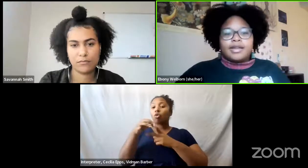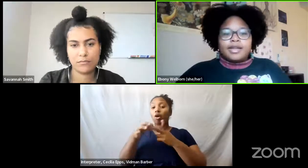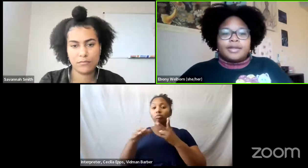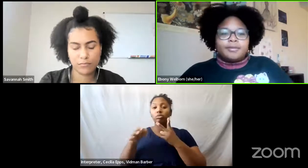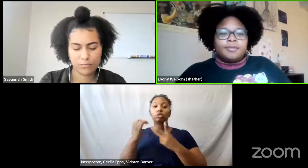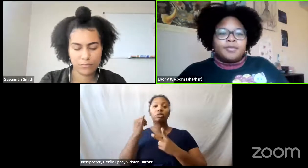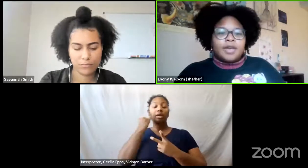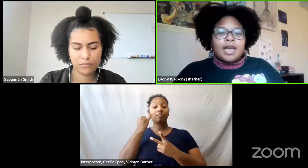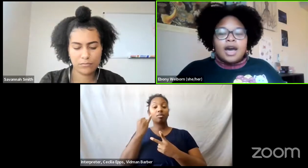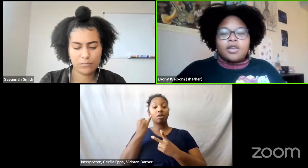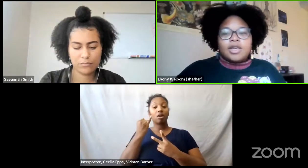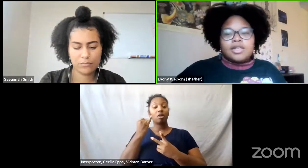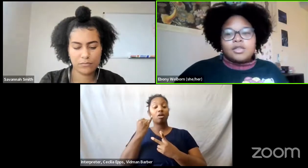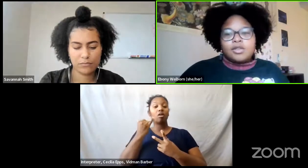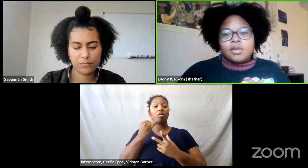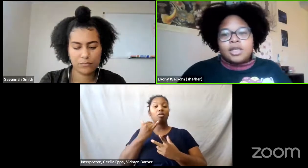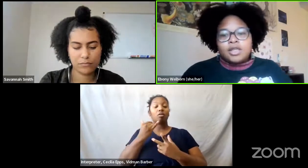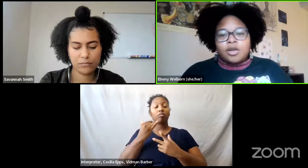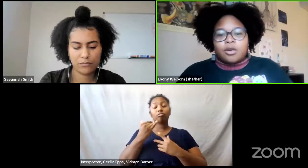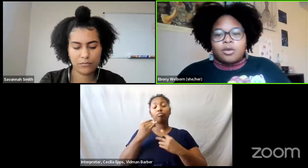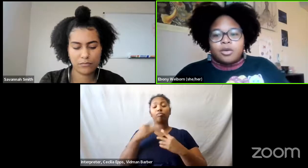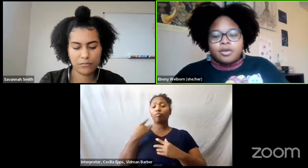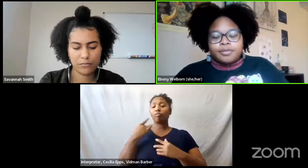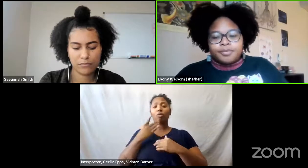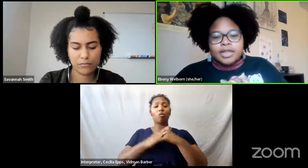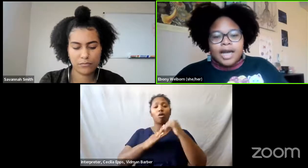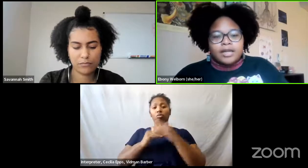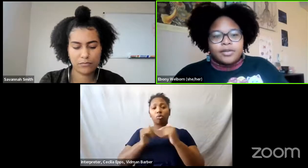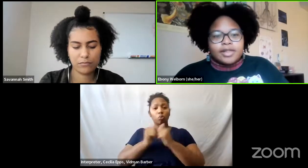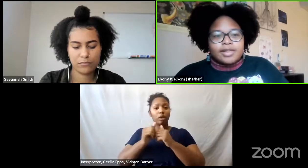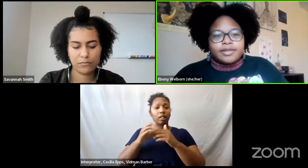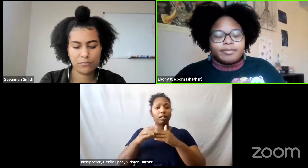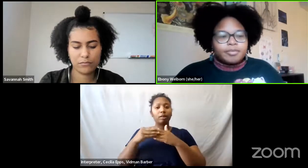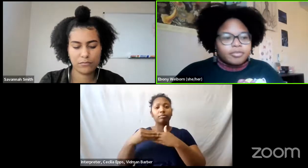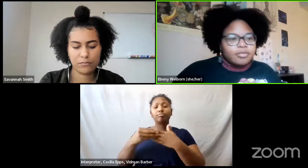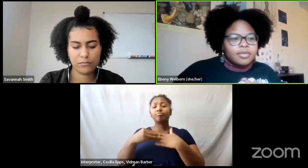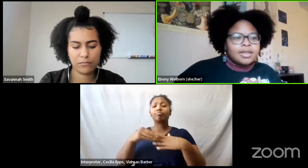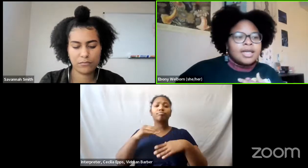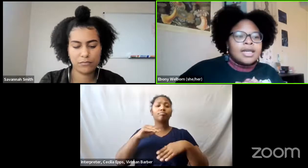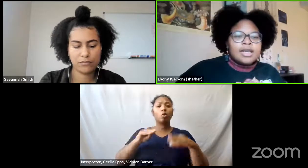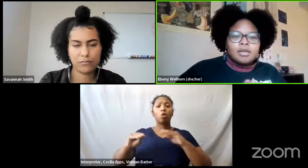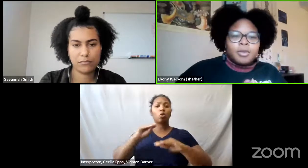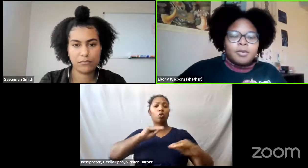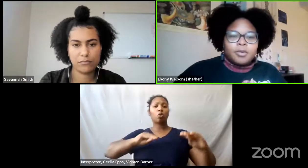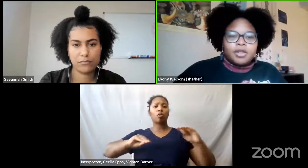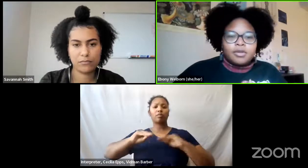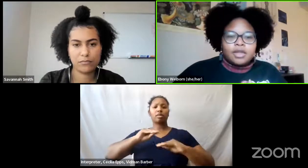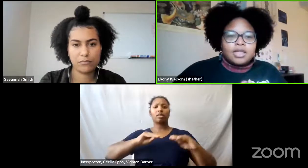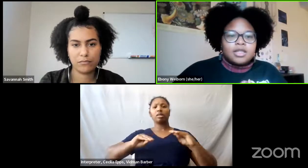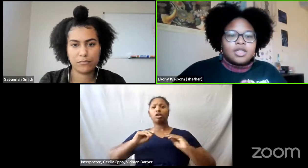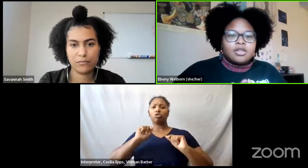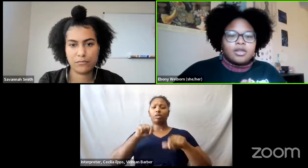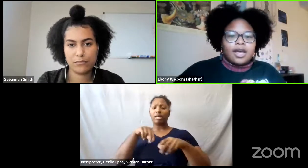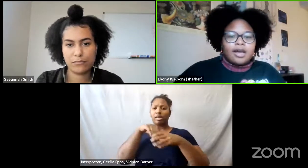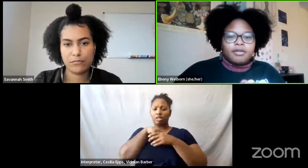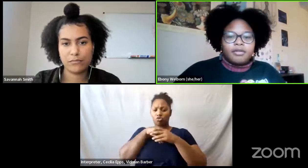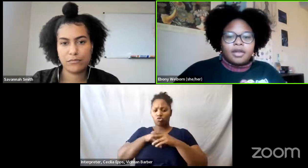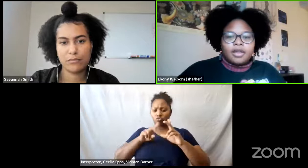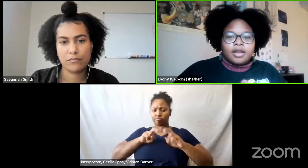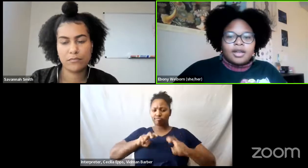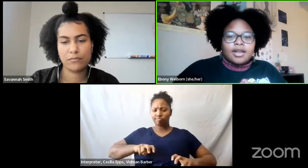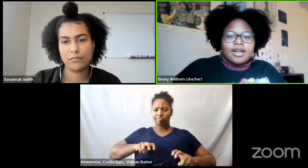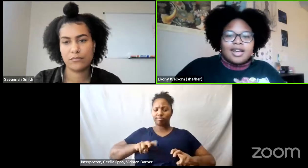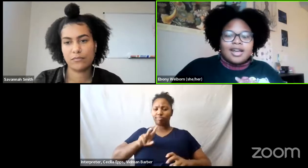movement, how you can still do an internal diagnosis. Some people, when doing this, generally